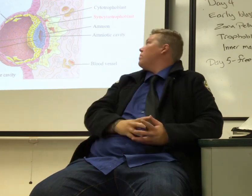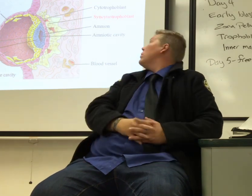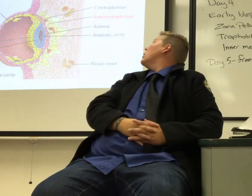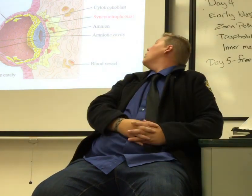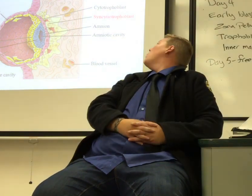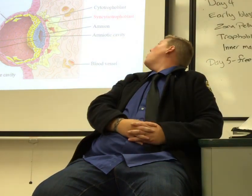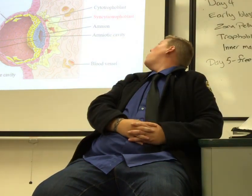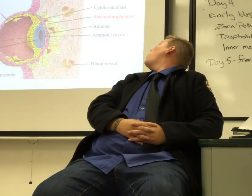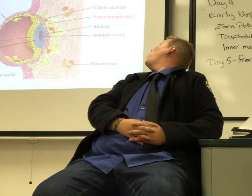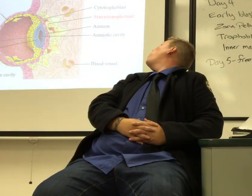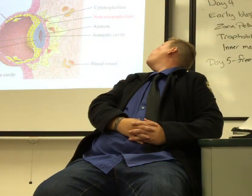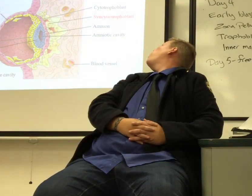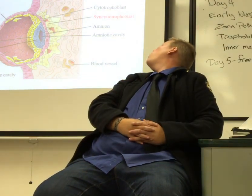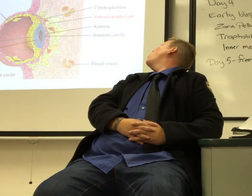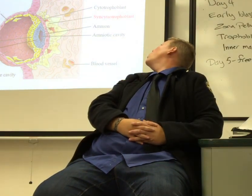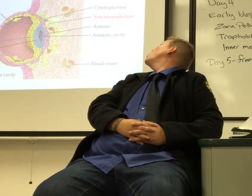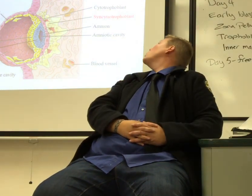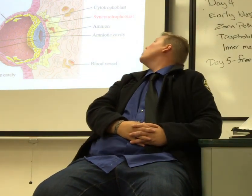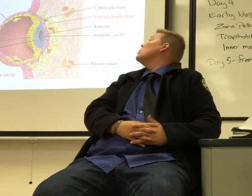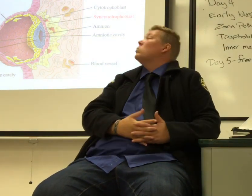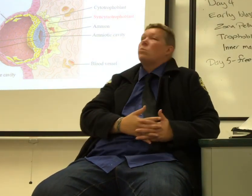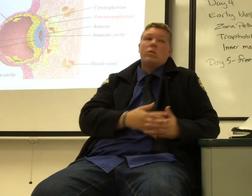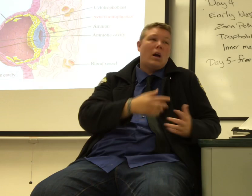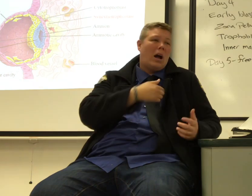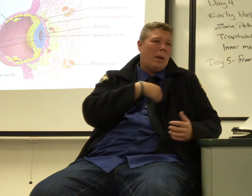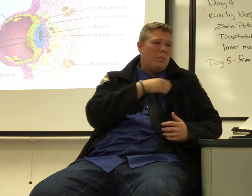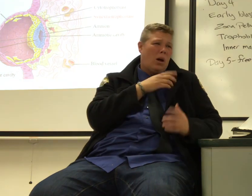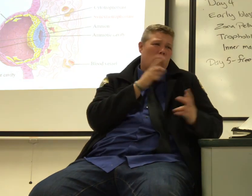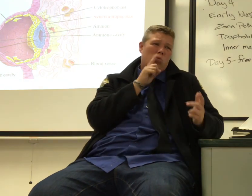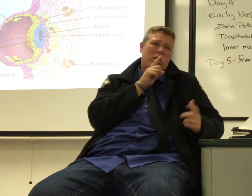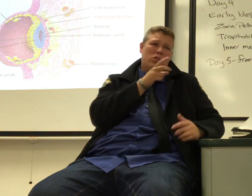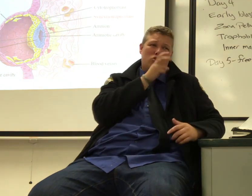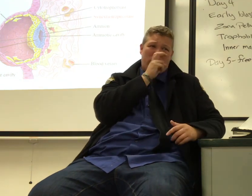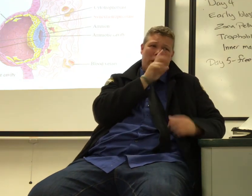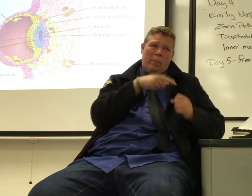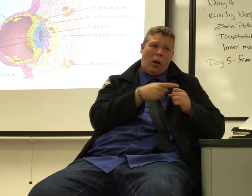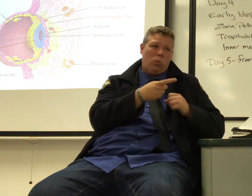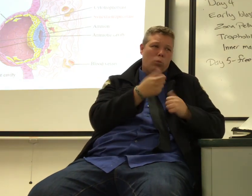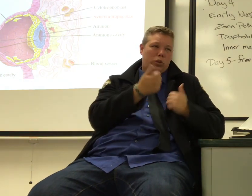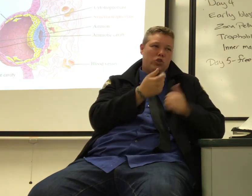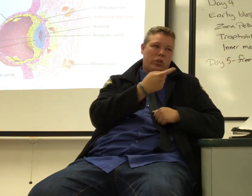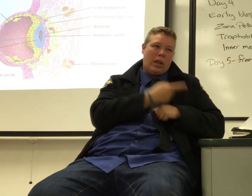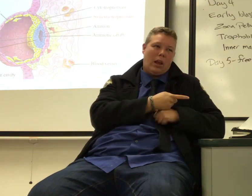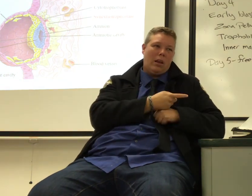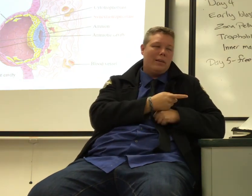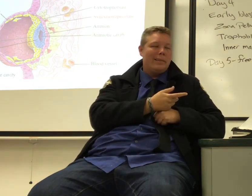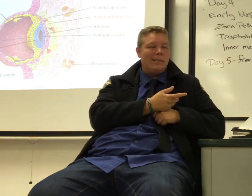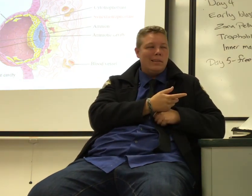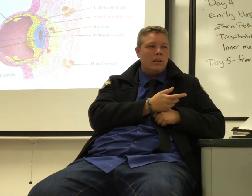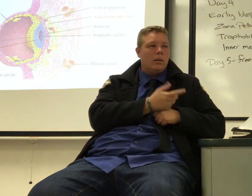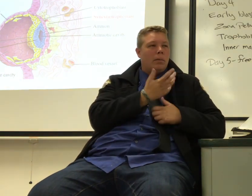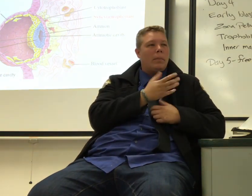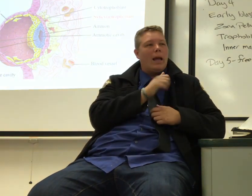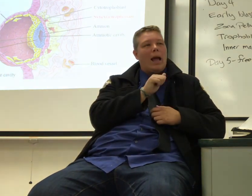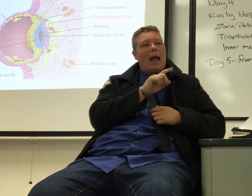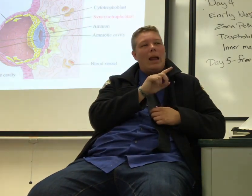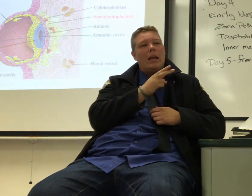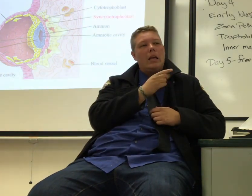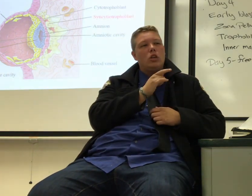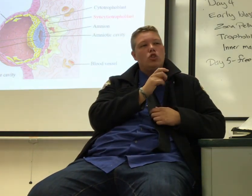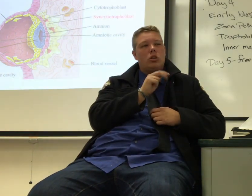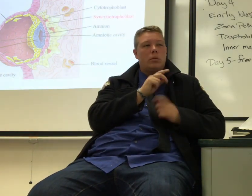So maybe this, I mean, I'm not too strict about the days. So maybe this adhesion free rotation, maybe that's day six and